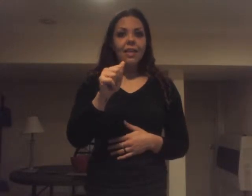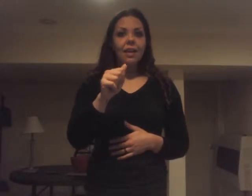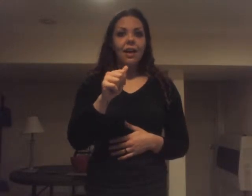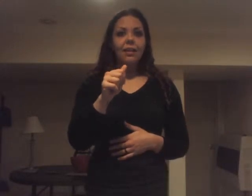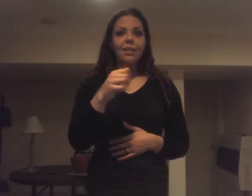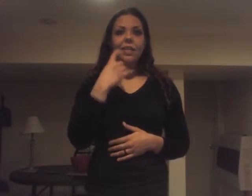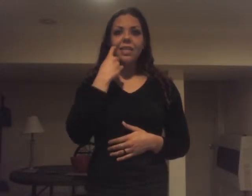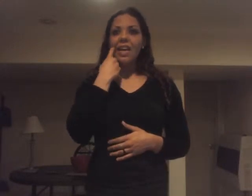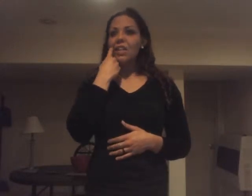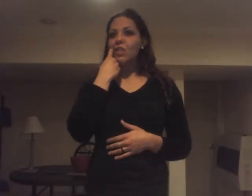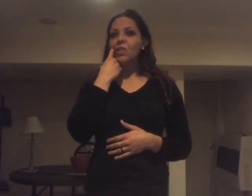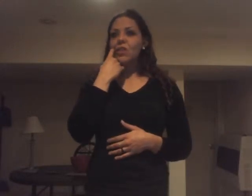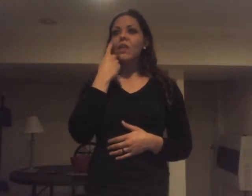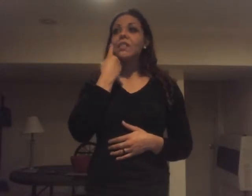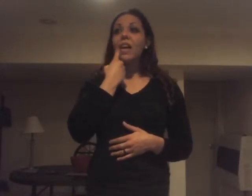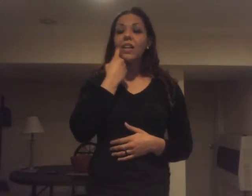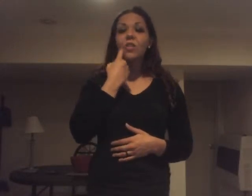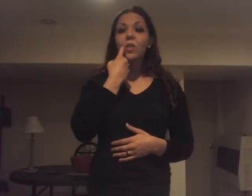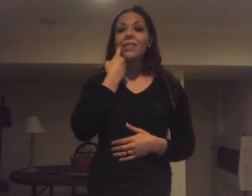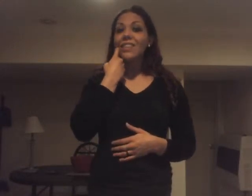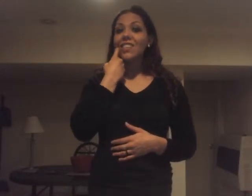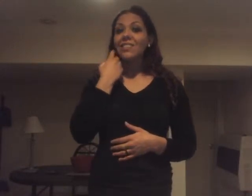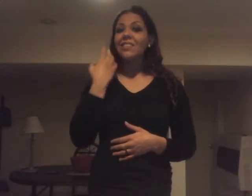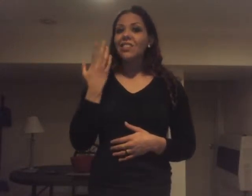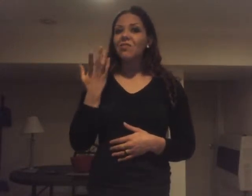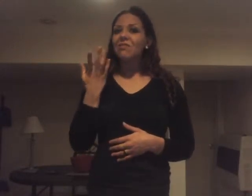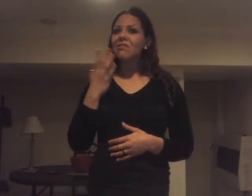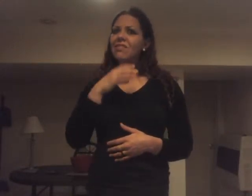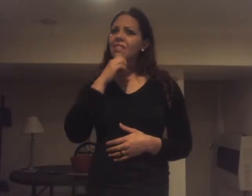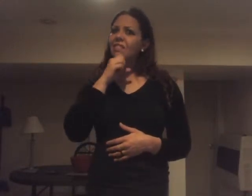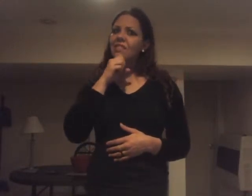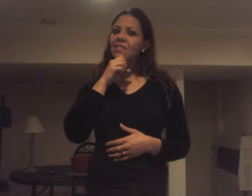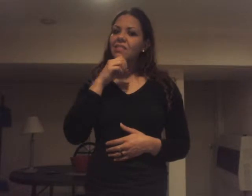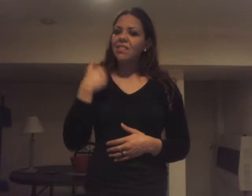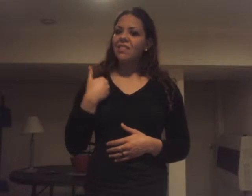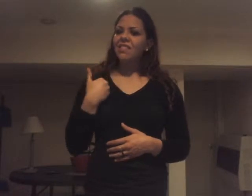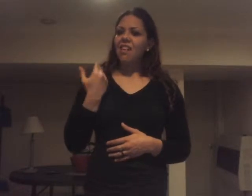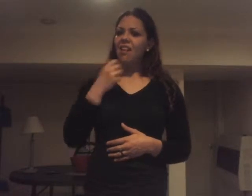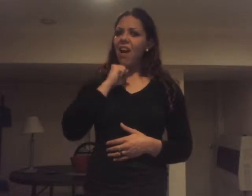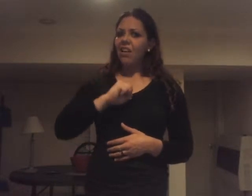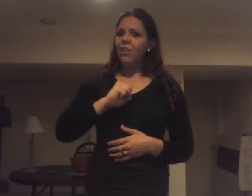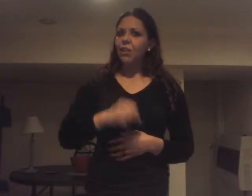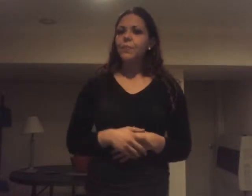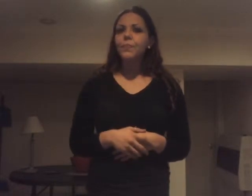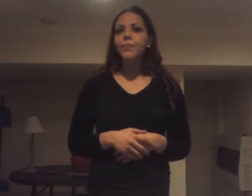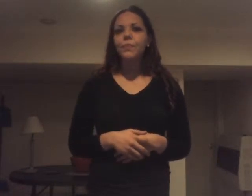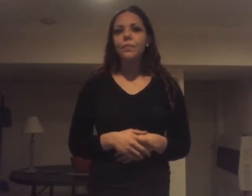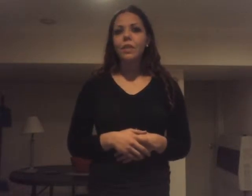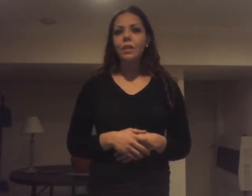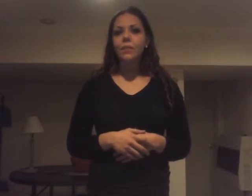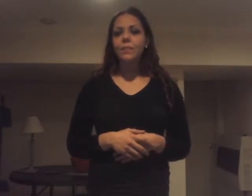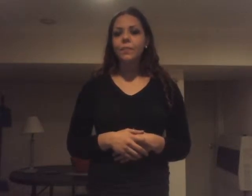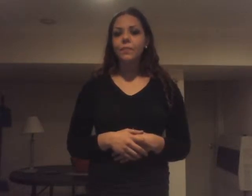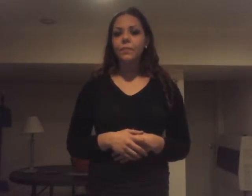adolescents, just below the age of legality. There is one called